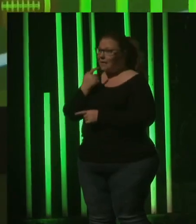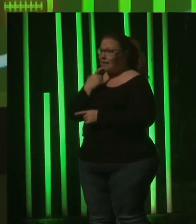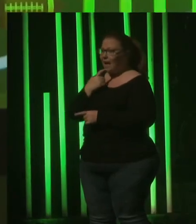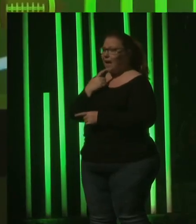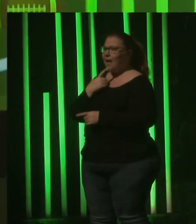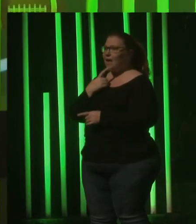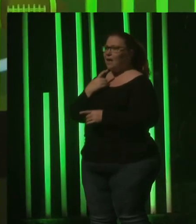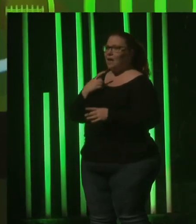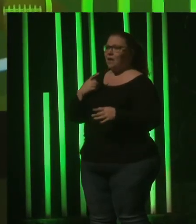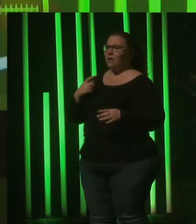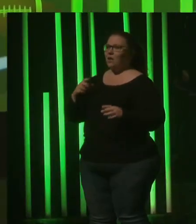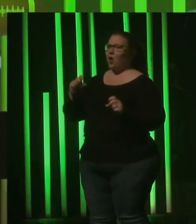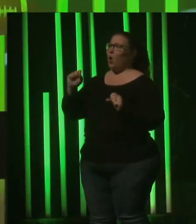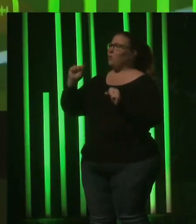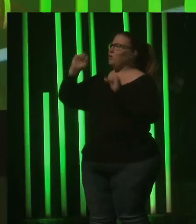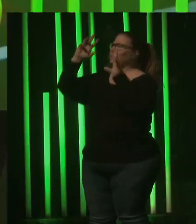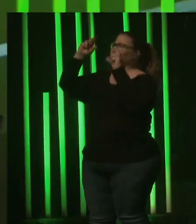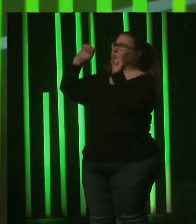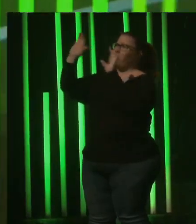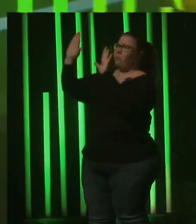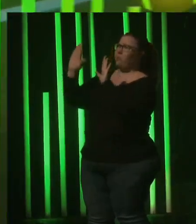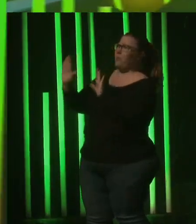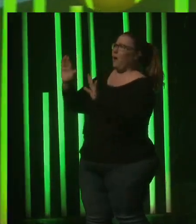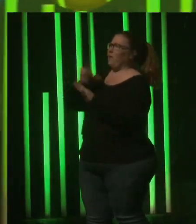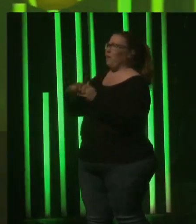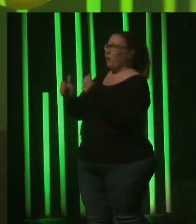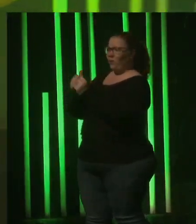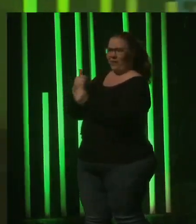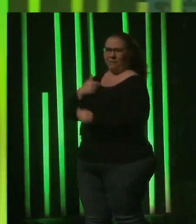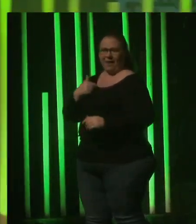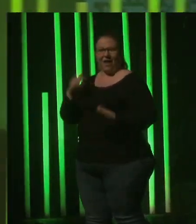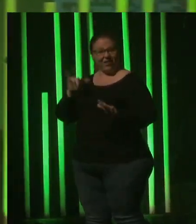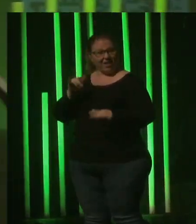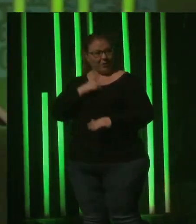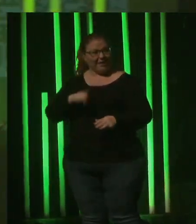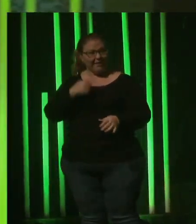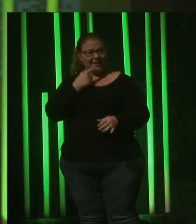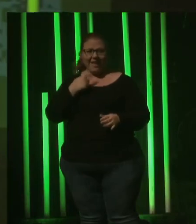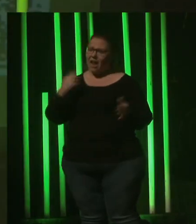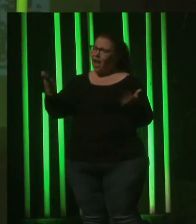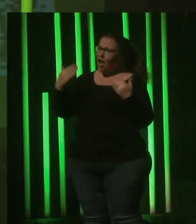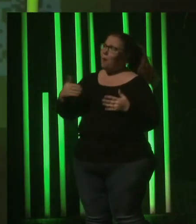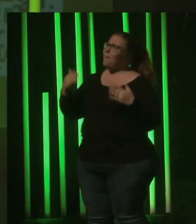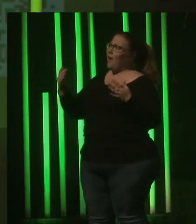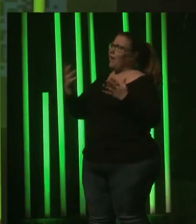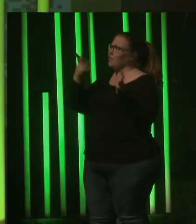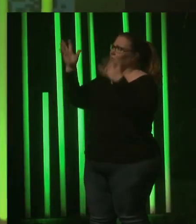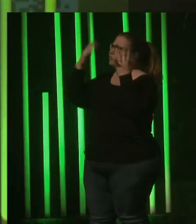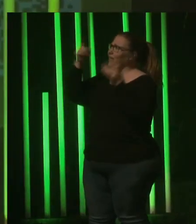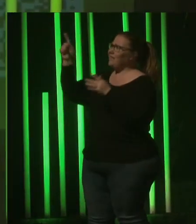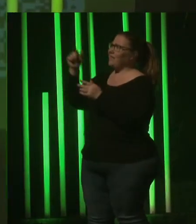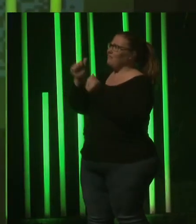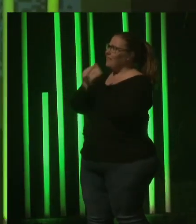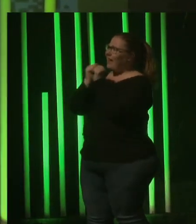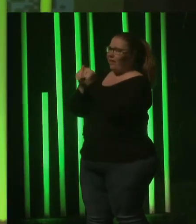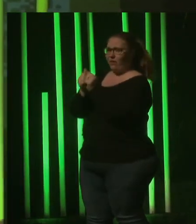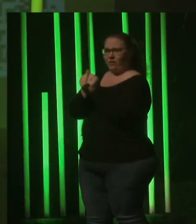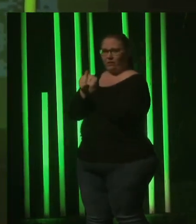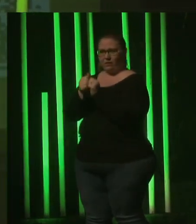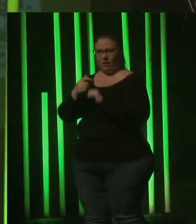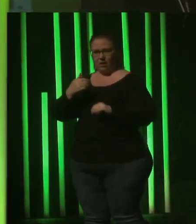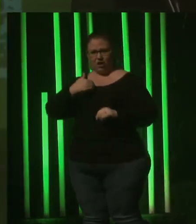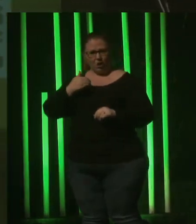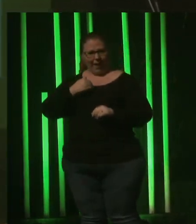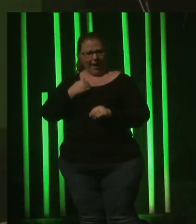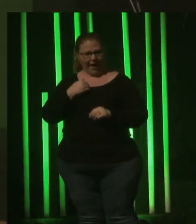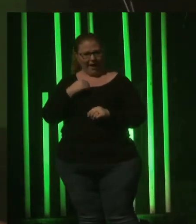oh, magnify the Lord with me. That's what David says. Come and let us exalt him together. Oh, man. Have you ever had a